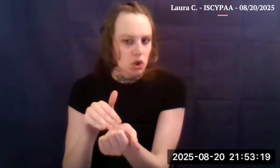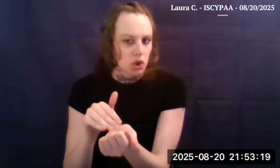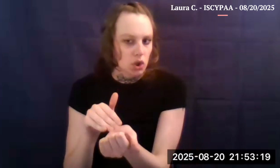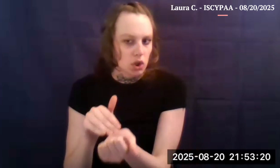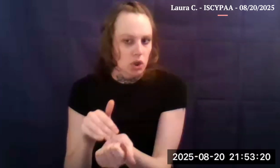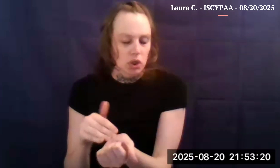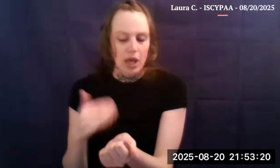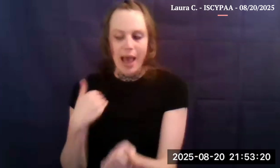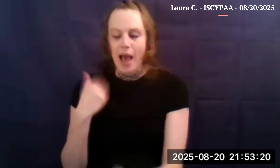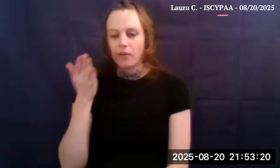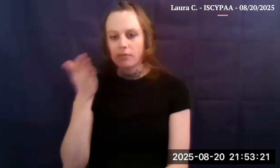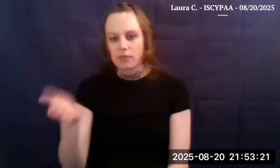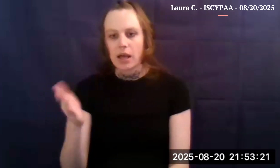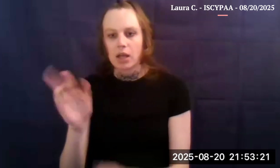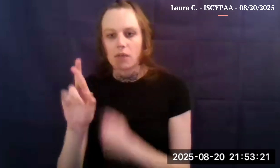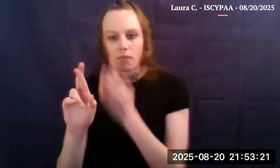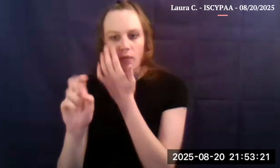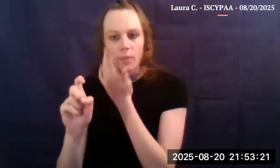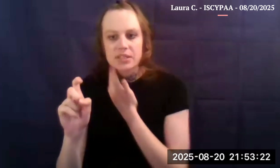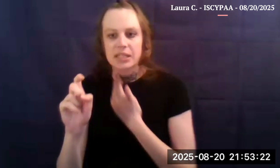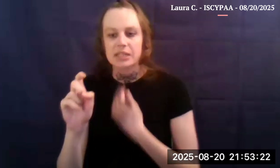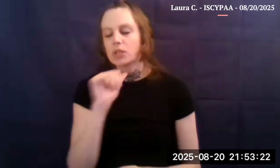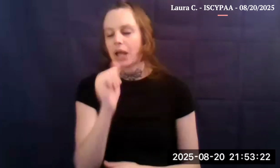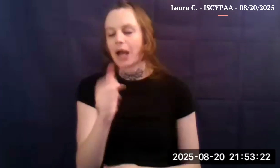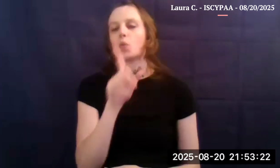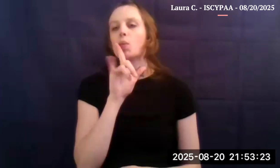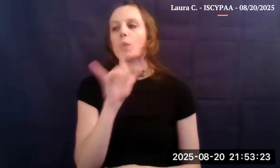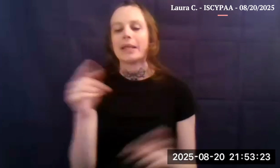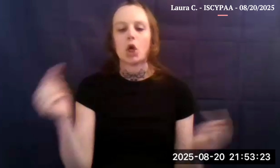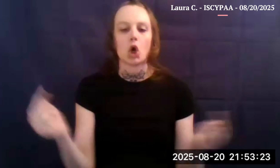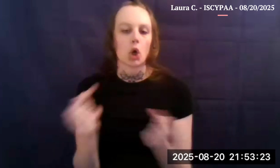at the pharmacy. So this can't really be hurting me.